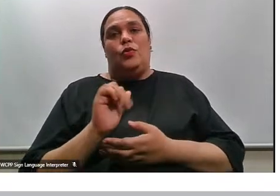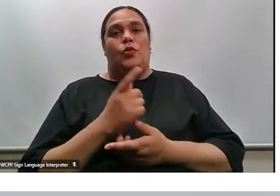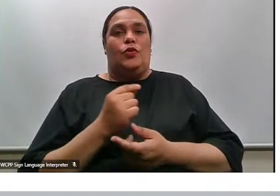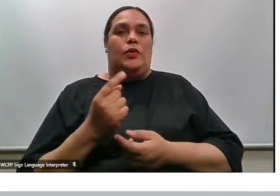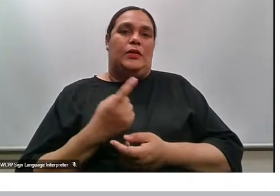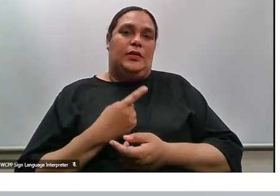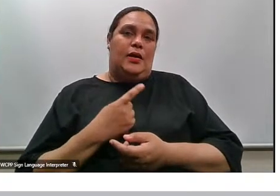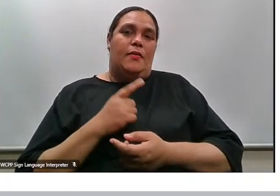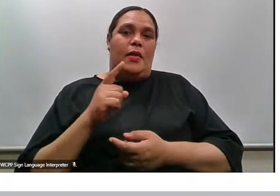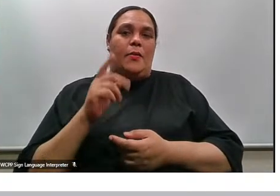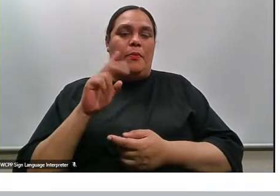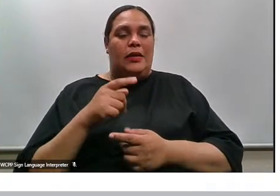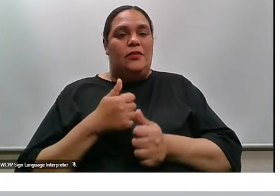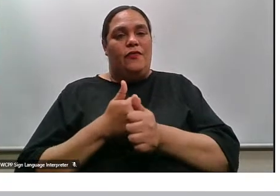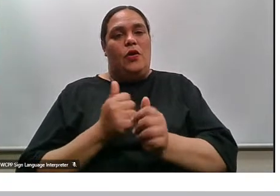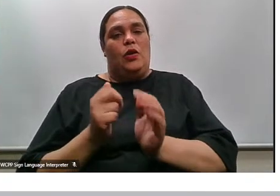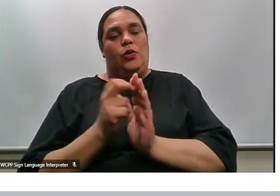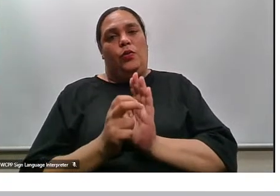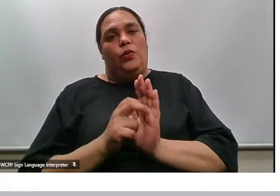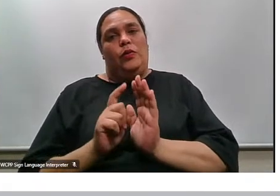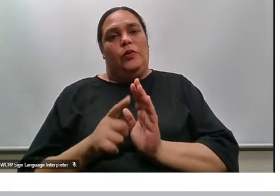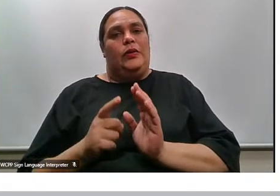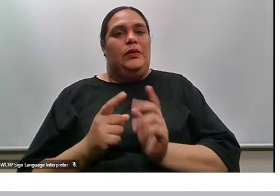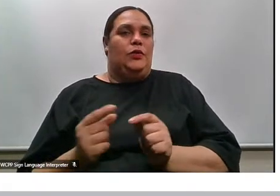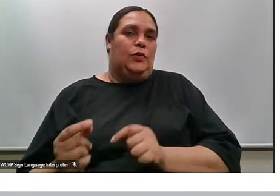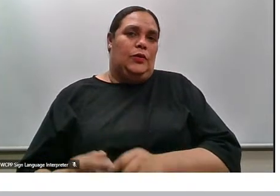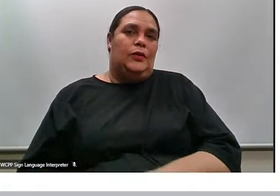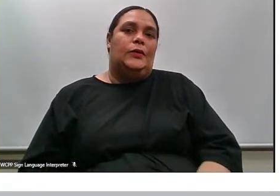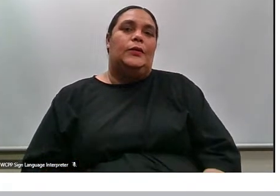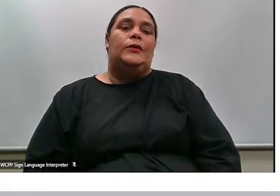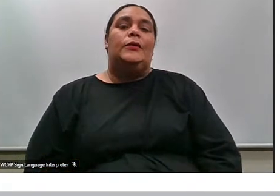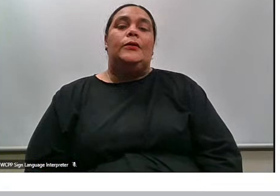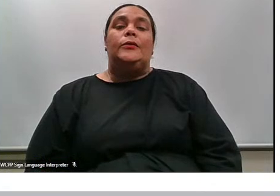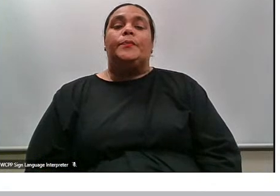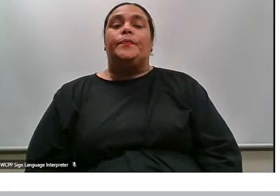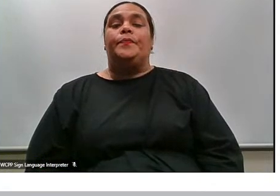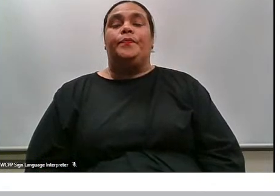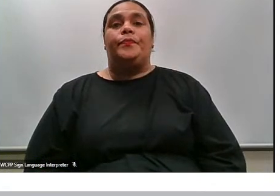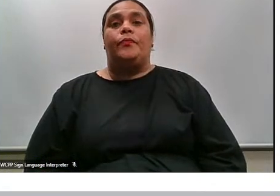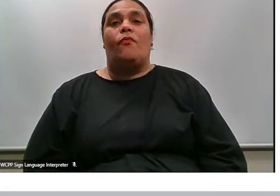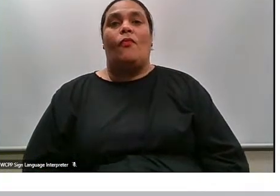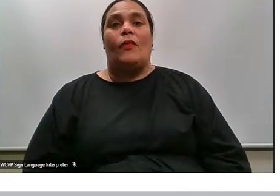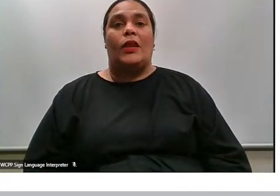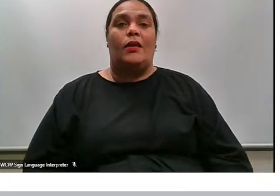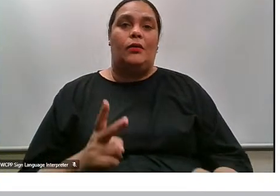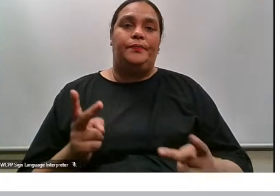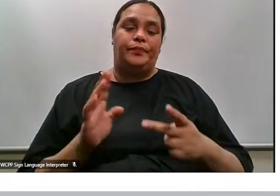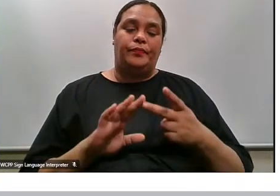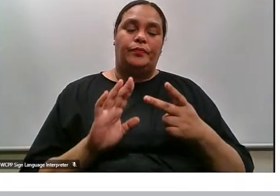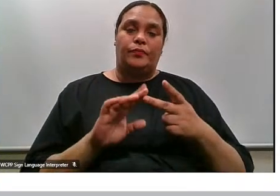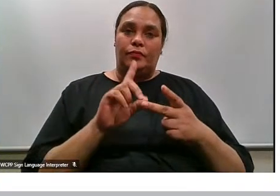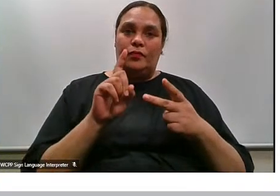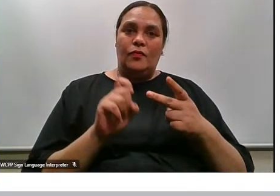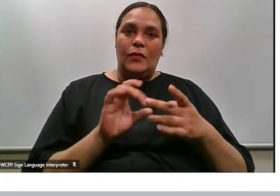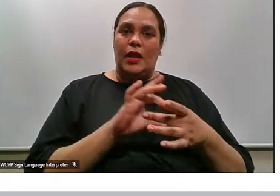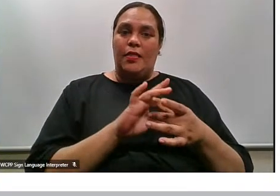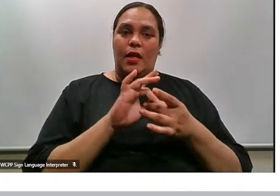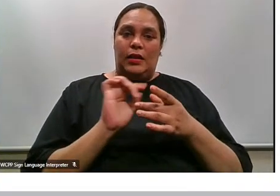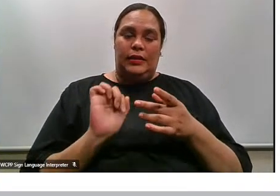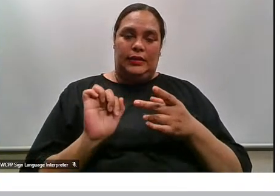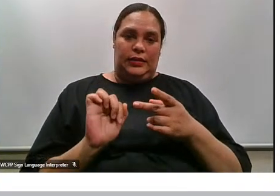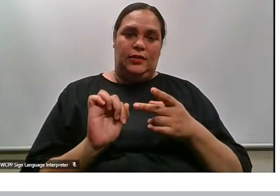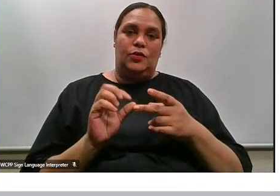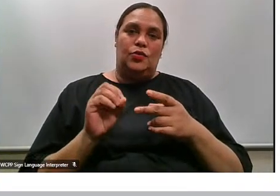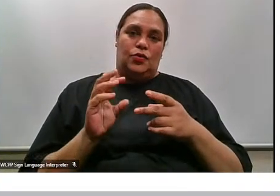rehabilitates non-compliant businesses. I want to go then to the second question, which is linked to that.